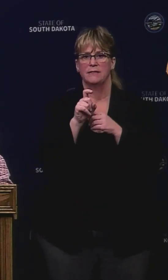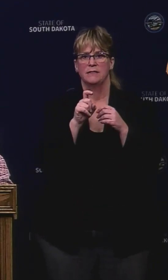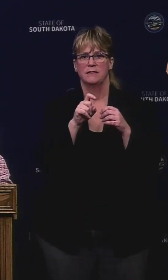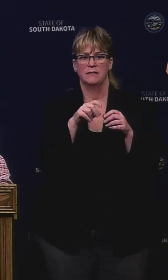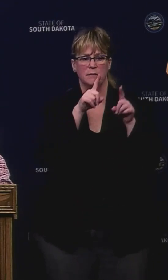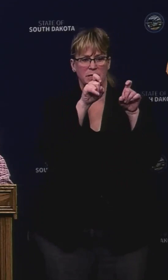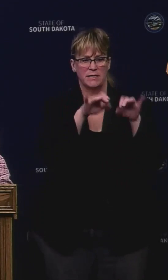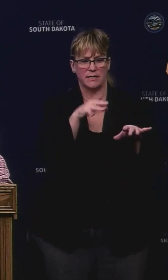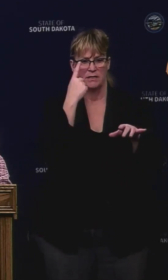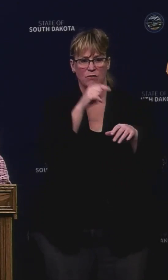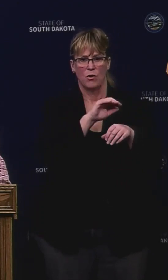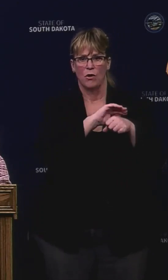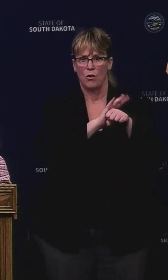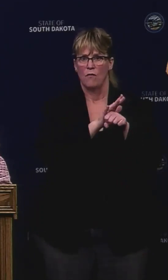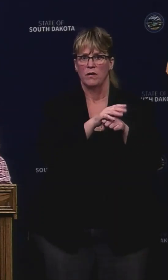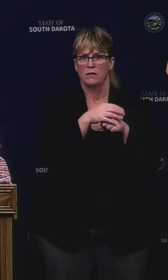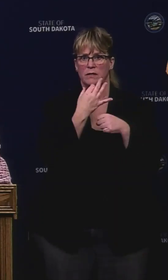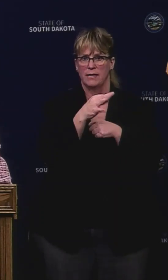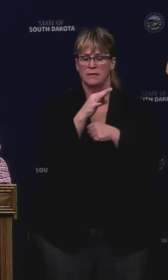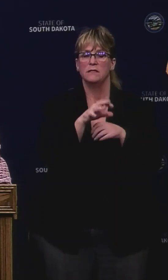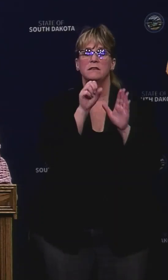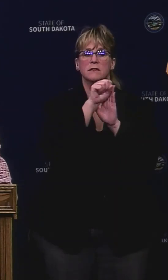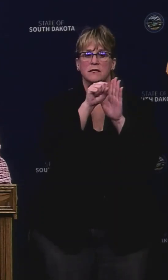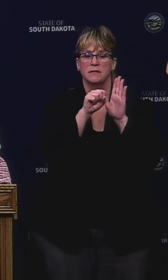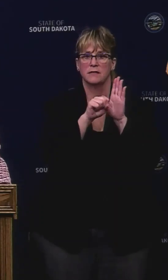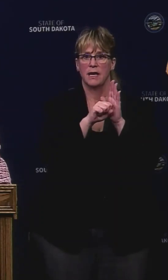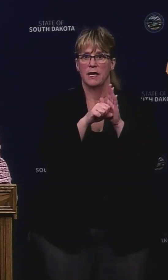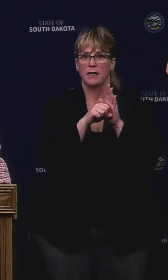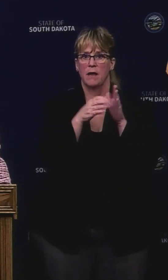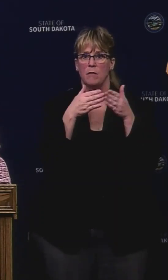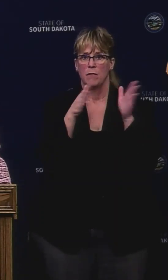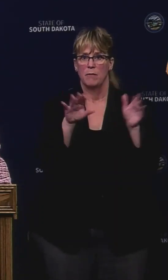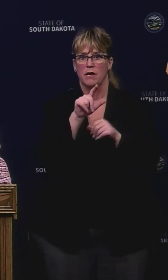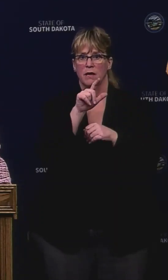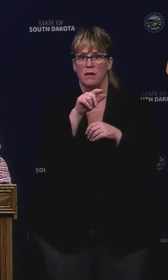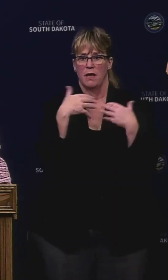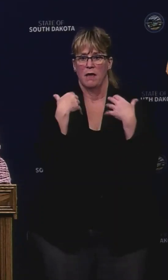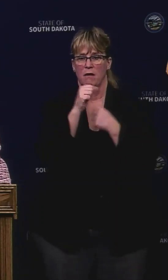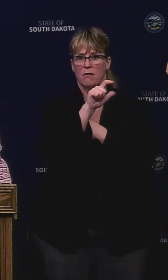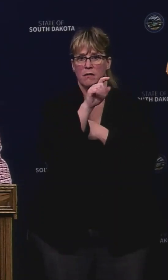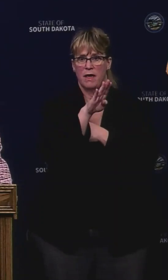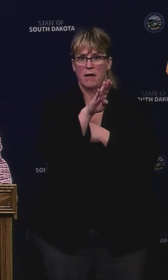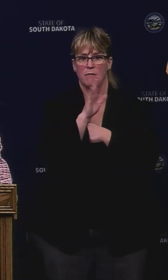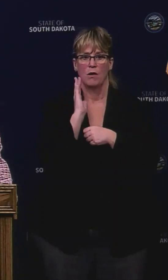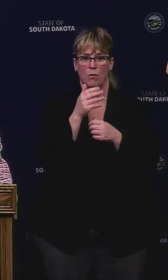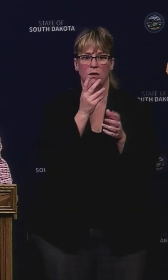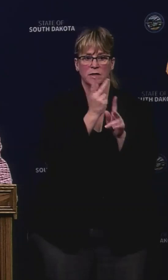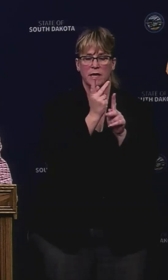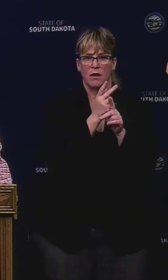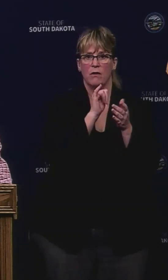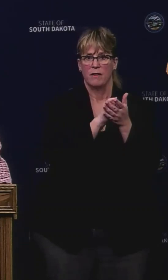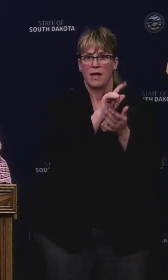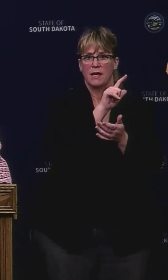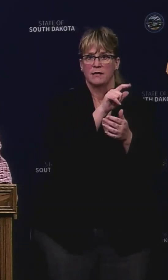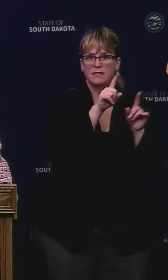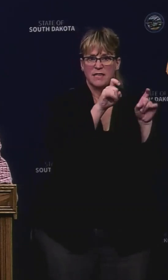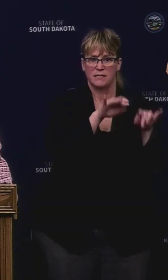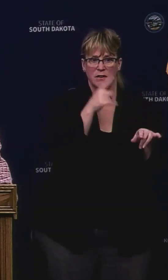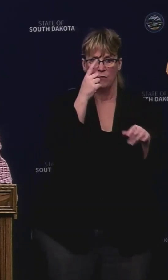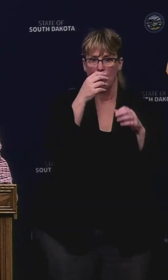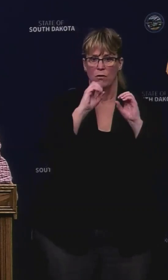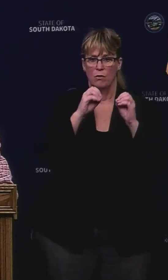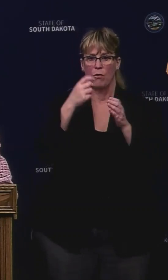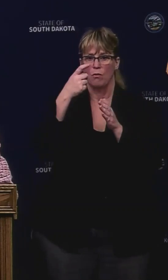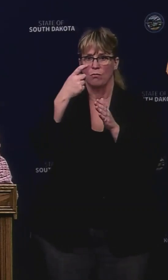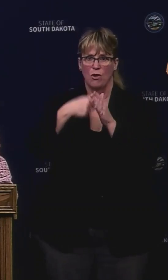for COVID-19, then the state public health lab will process that test at no cost to the patient. So that's a way that we can kind